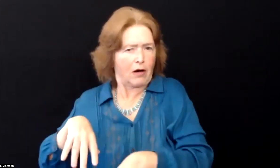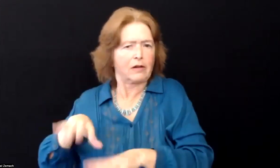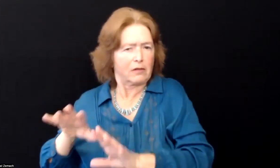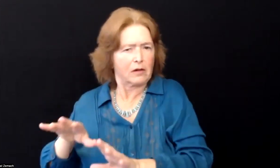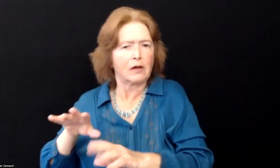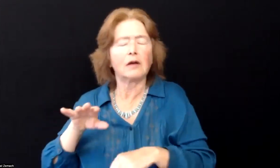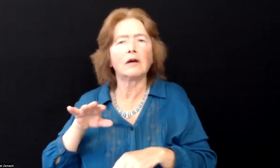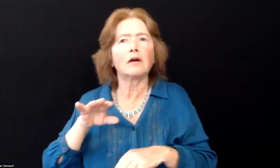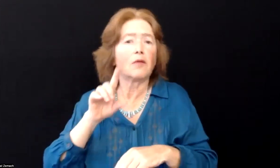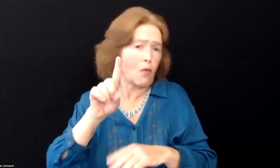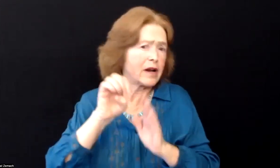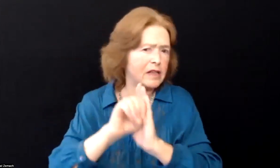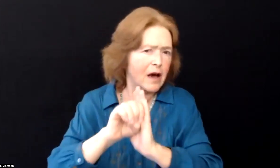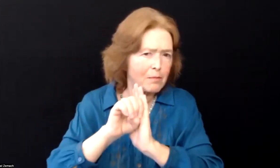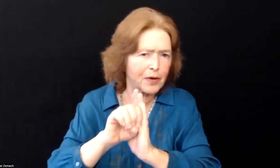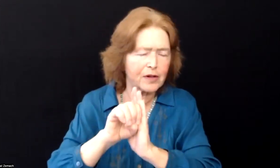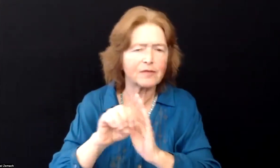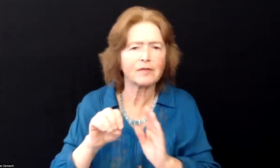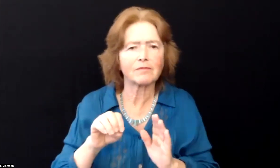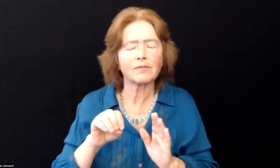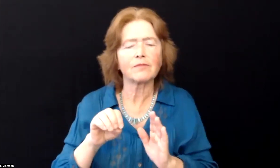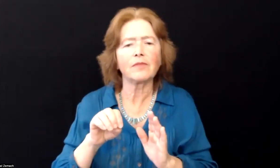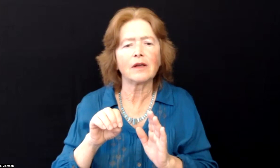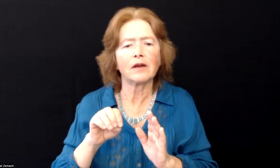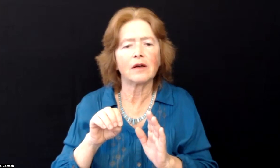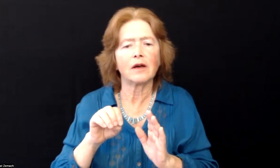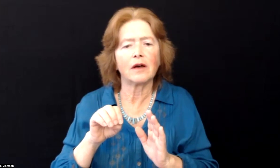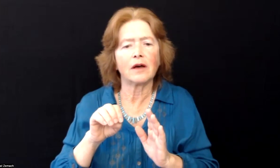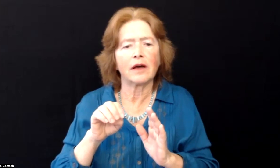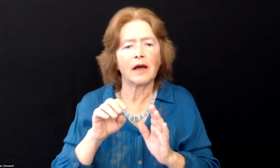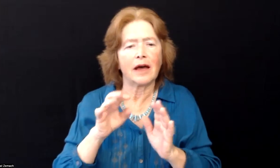at what's happening. One example is